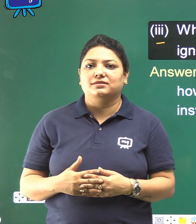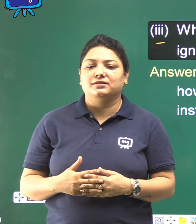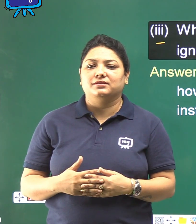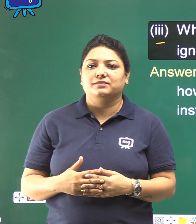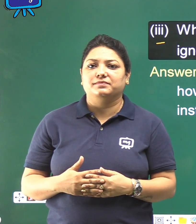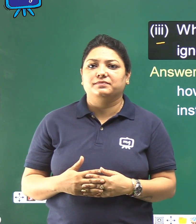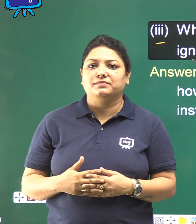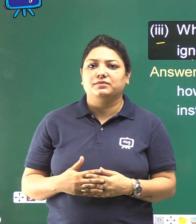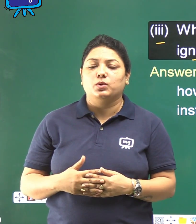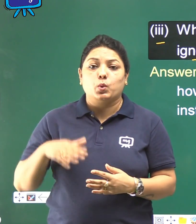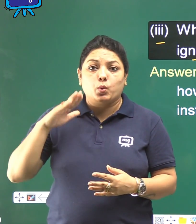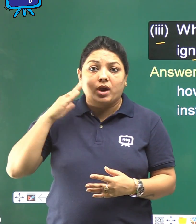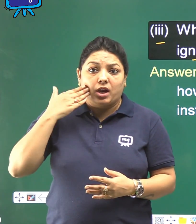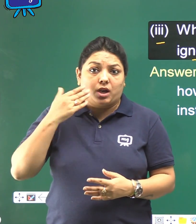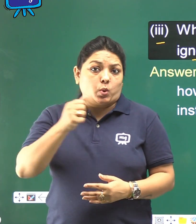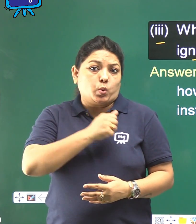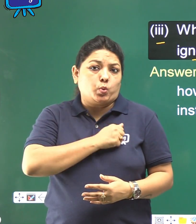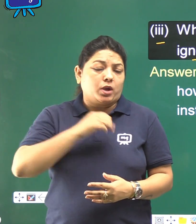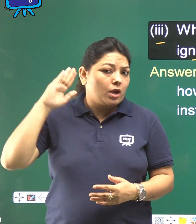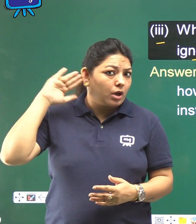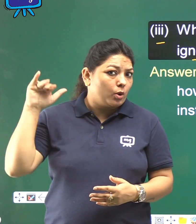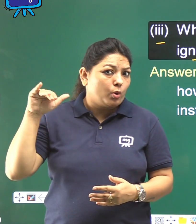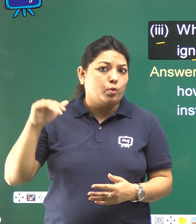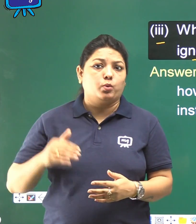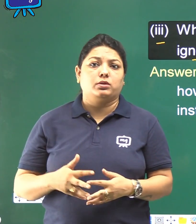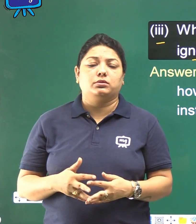when we ignore